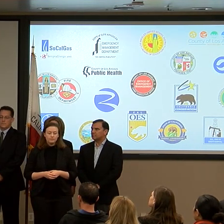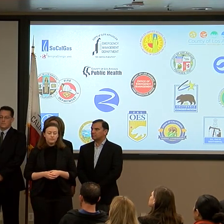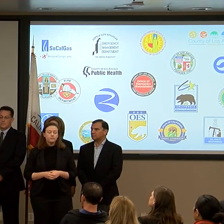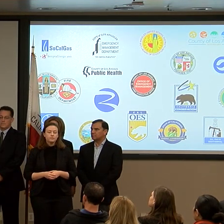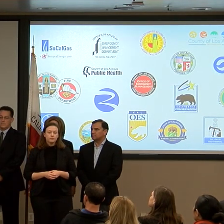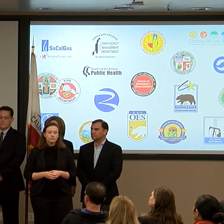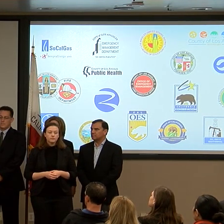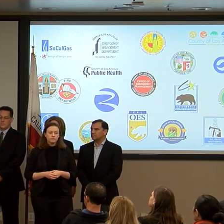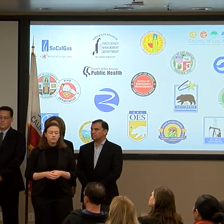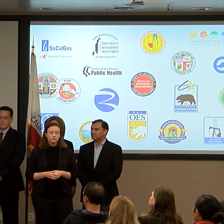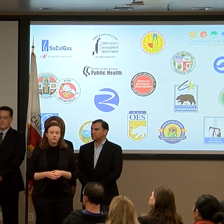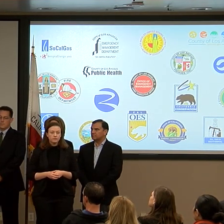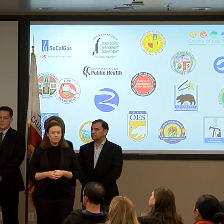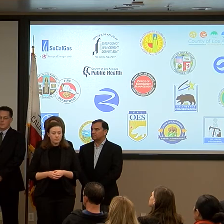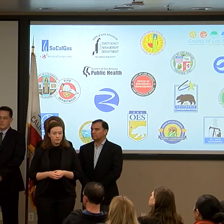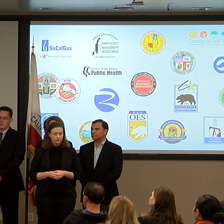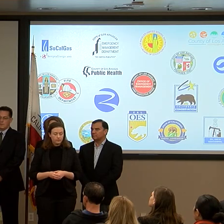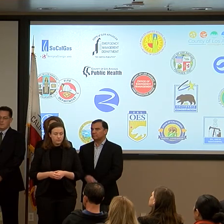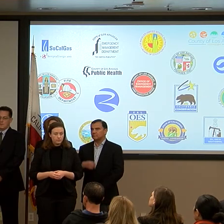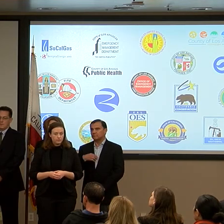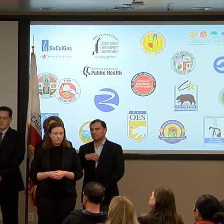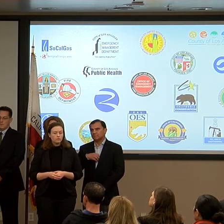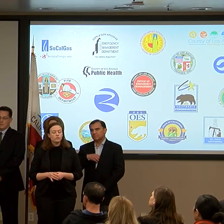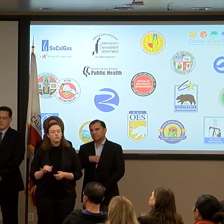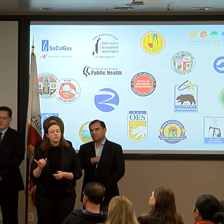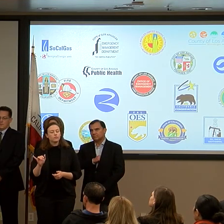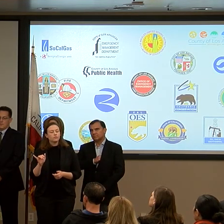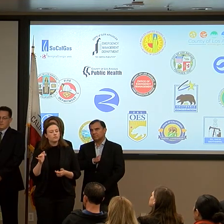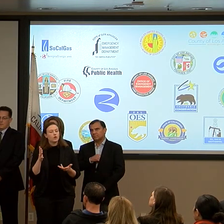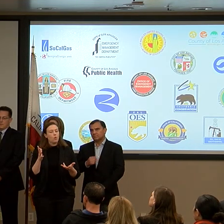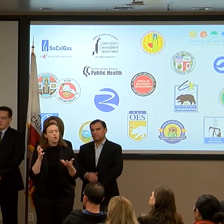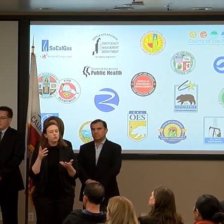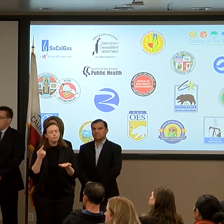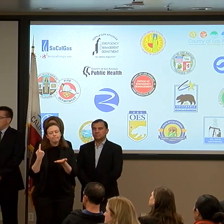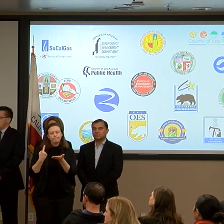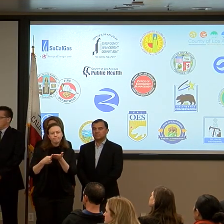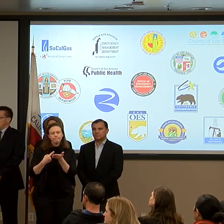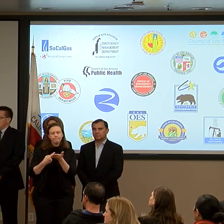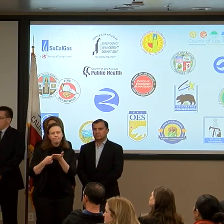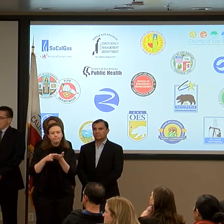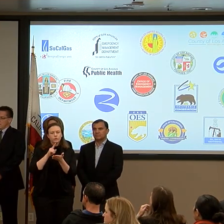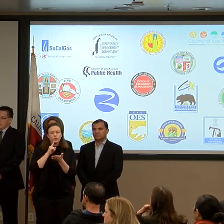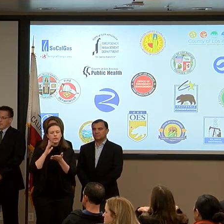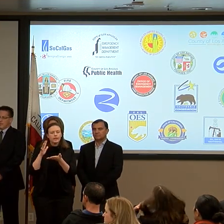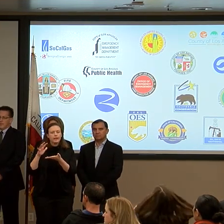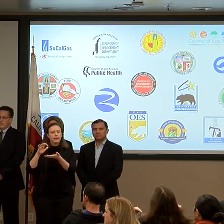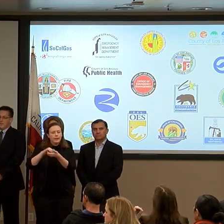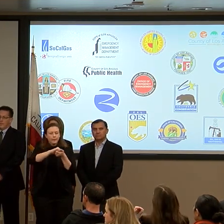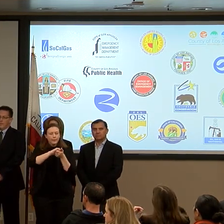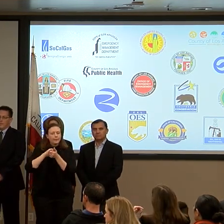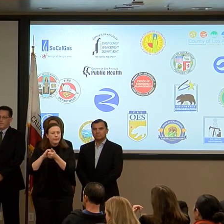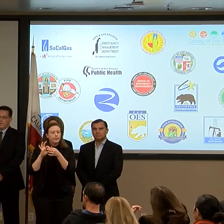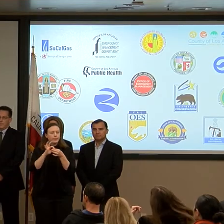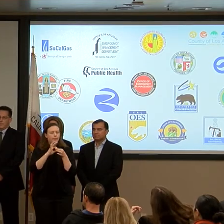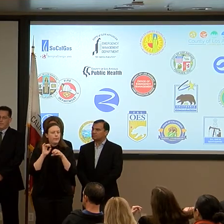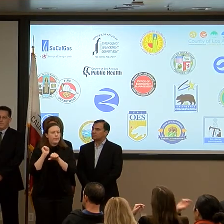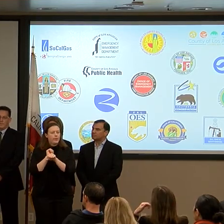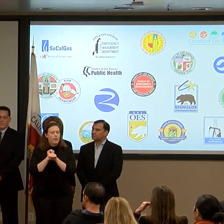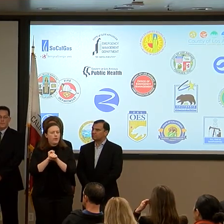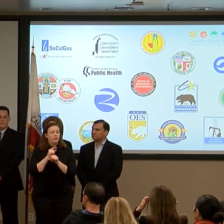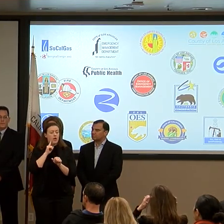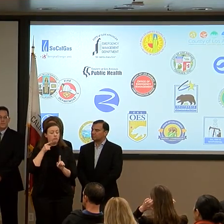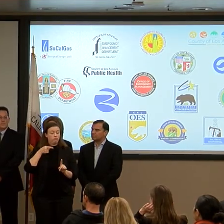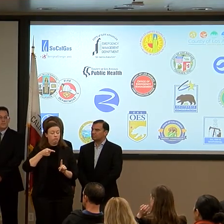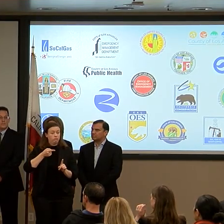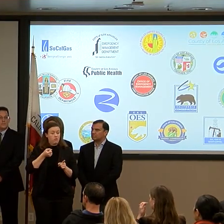really speak to the unity of effort that took place on this particular incident and